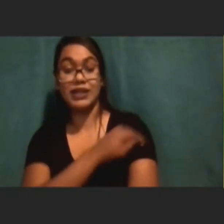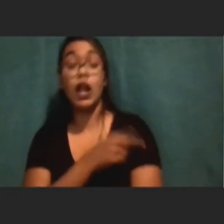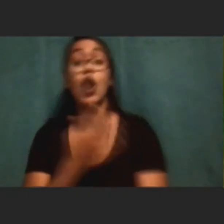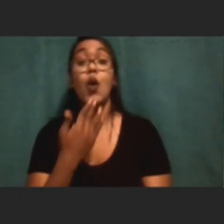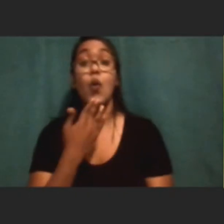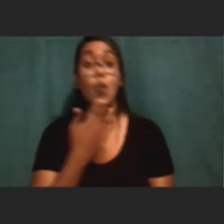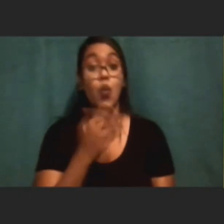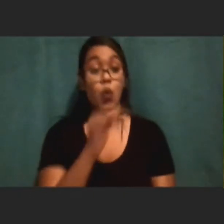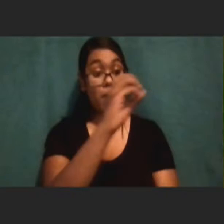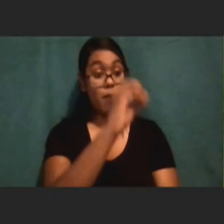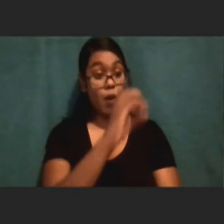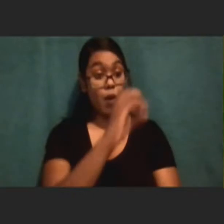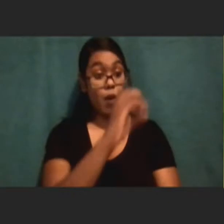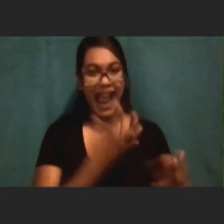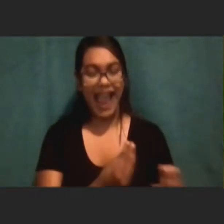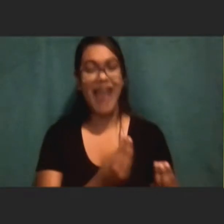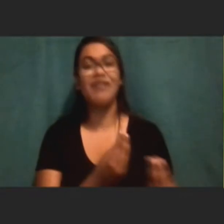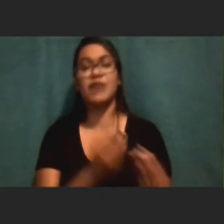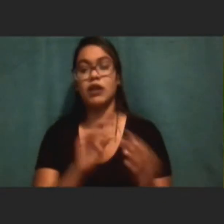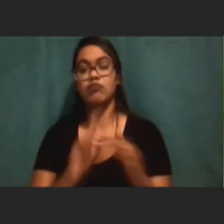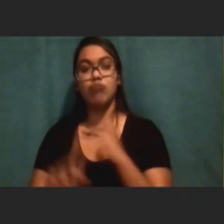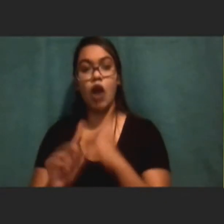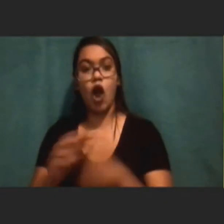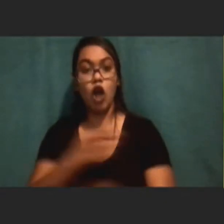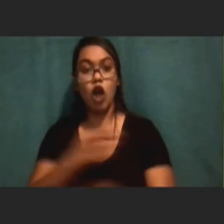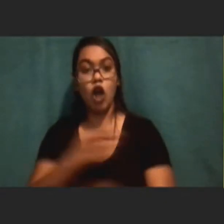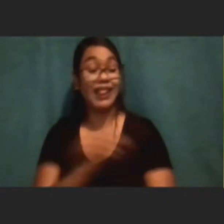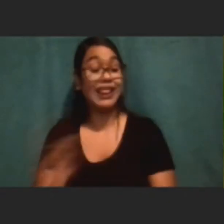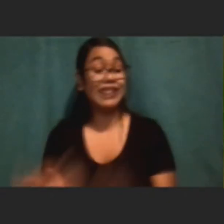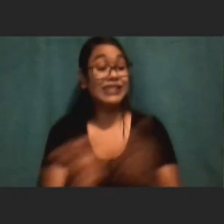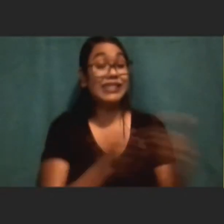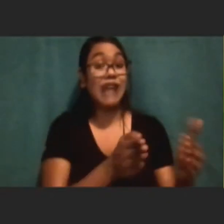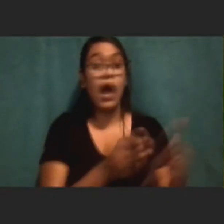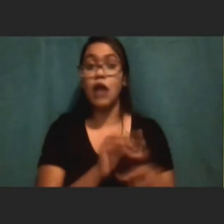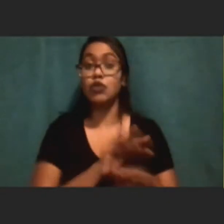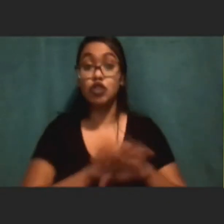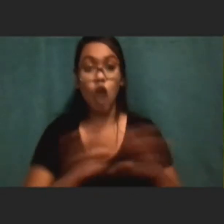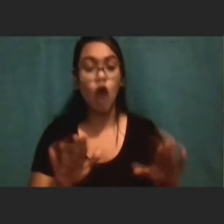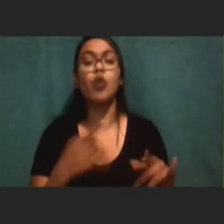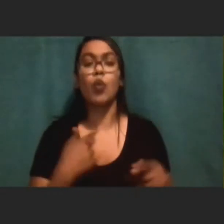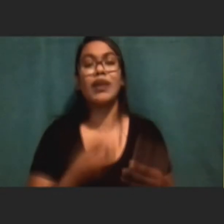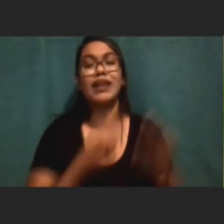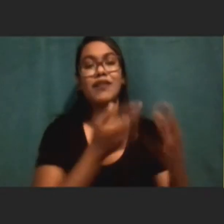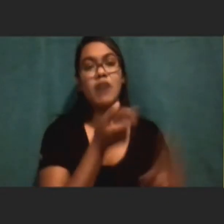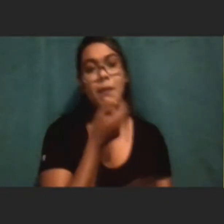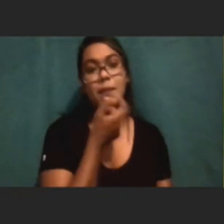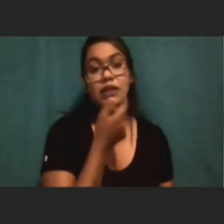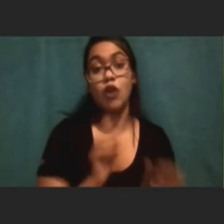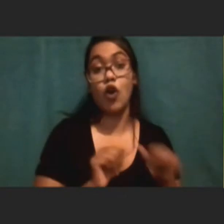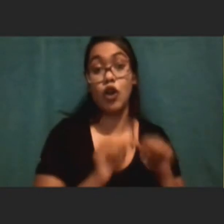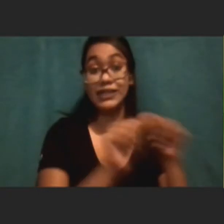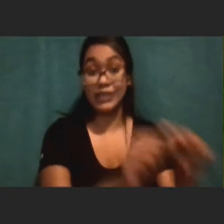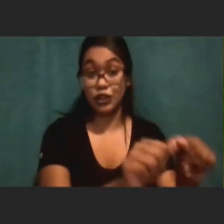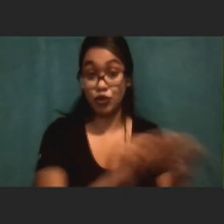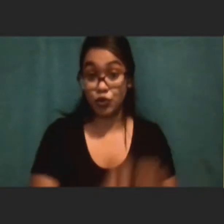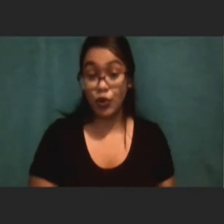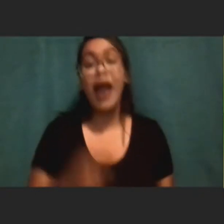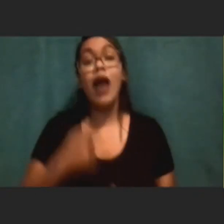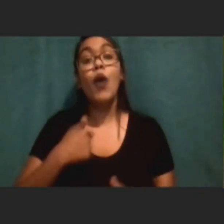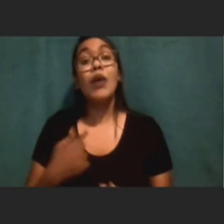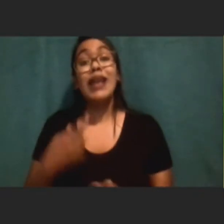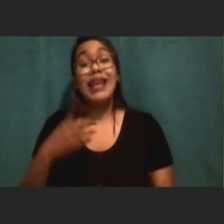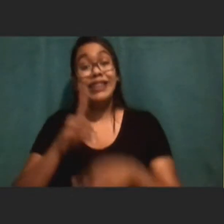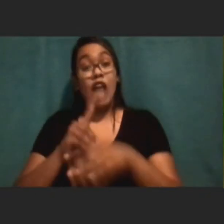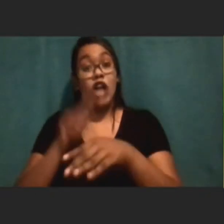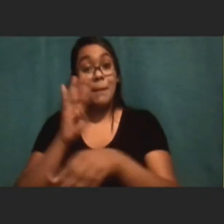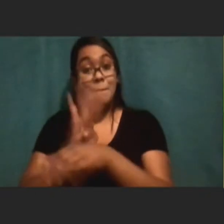have the variant. So we're working on that this week, and we're hoping to share that quite quickly. So I'm not yet able to share with how